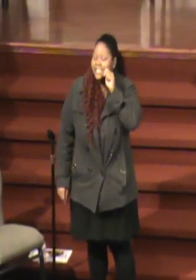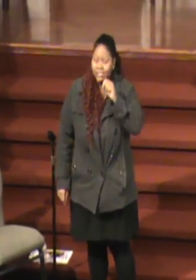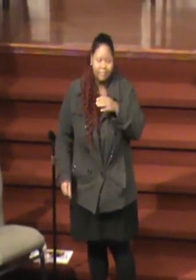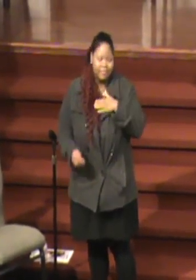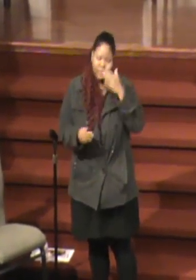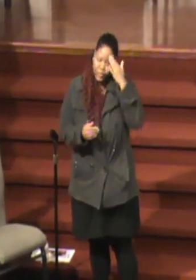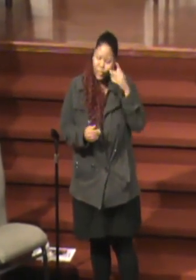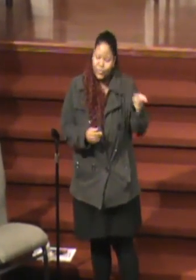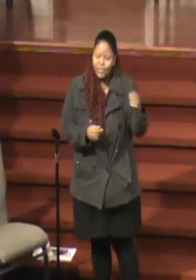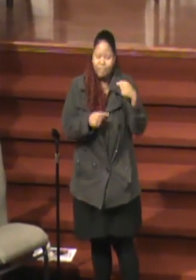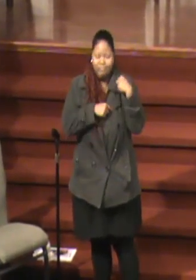Tanisha,